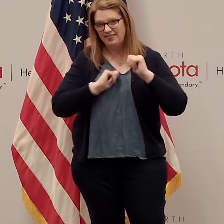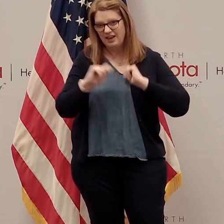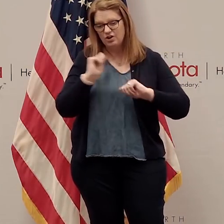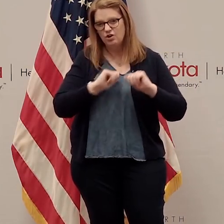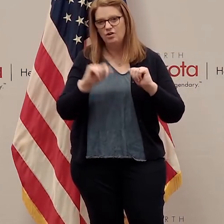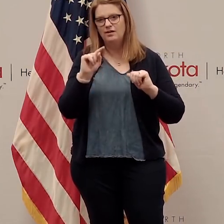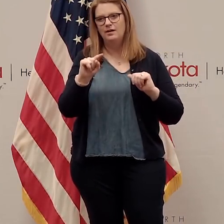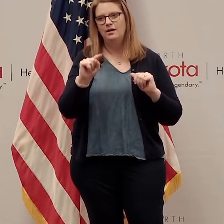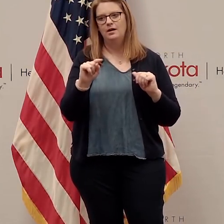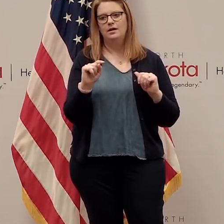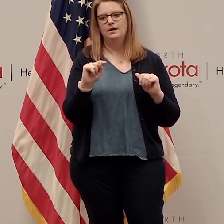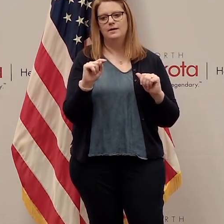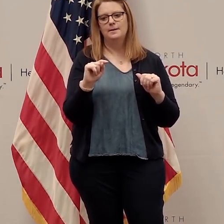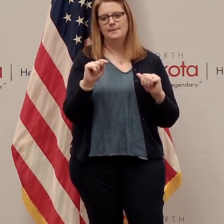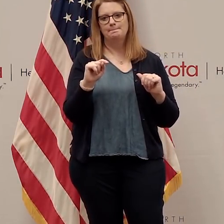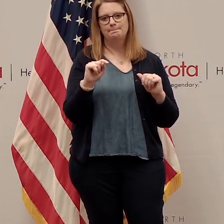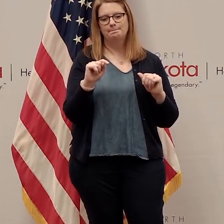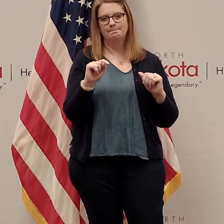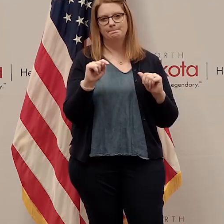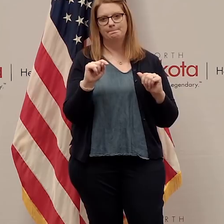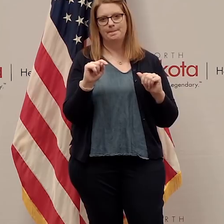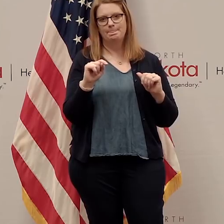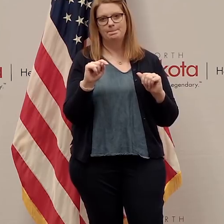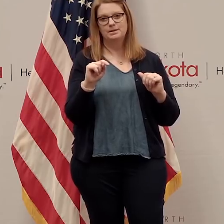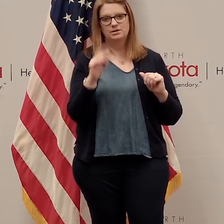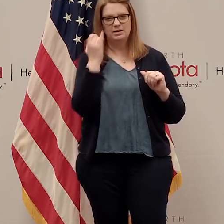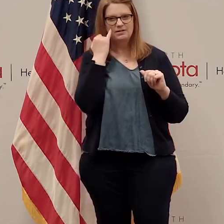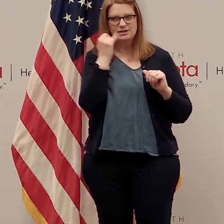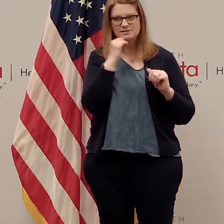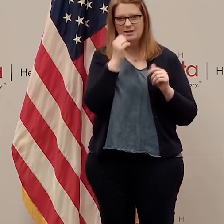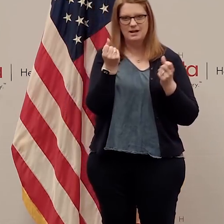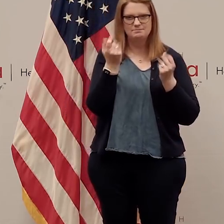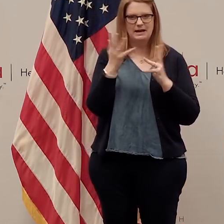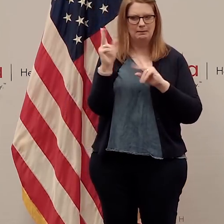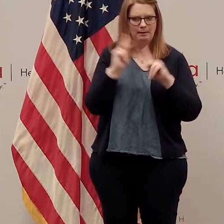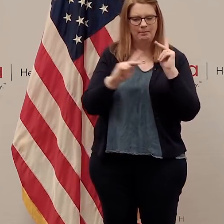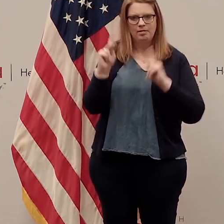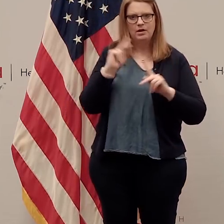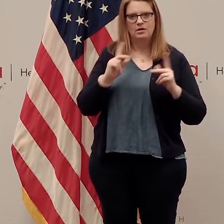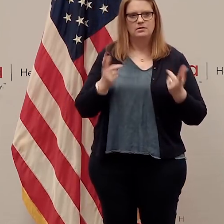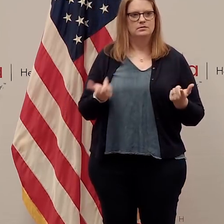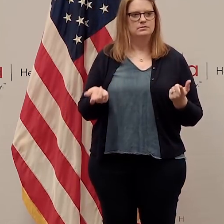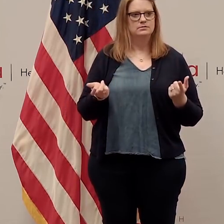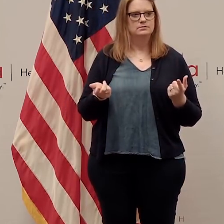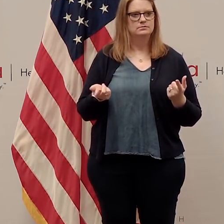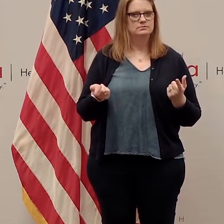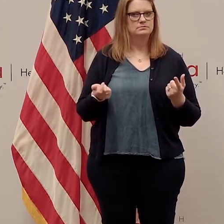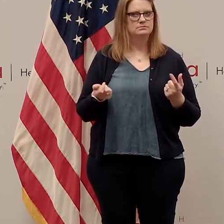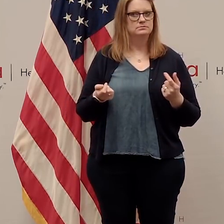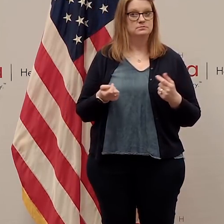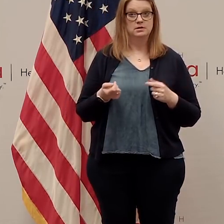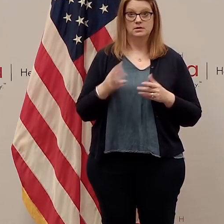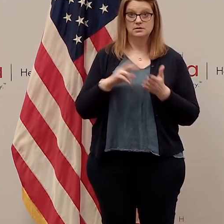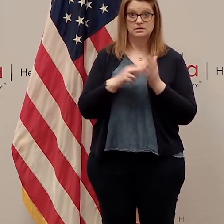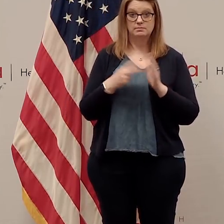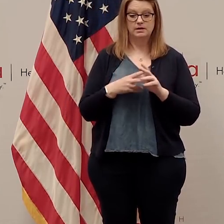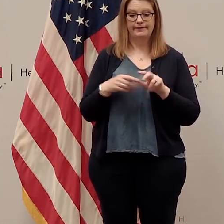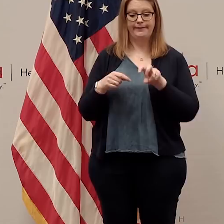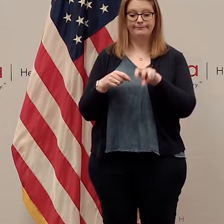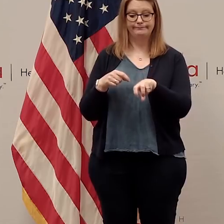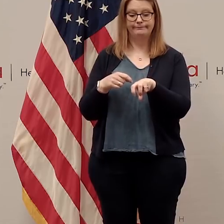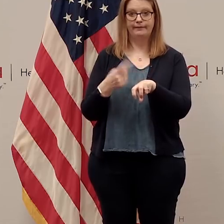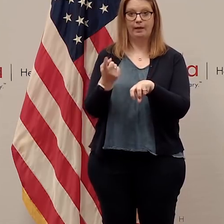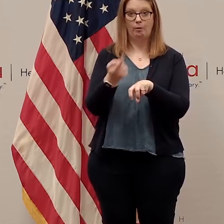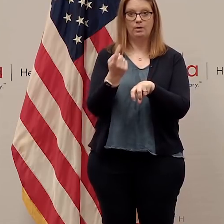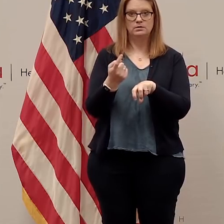to a movie when there aren't a lot of people there, I've never seen strangers come and sit right next to the